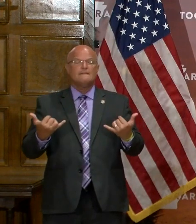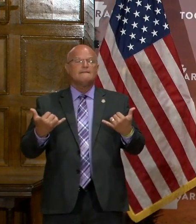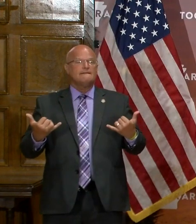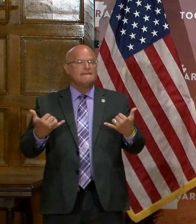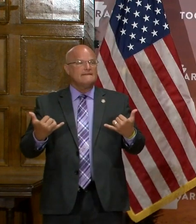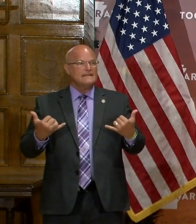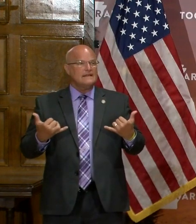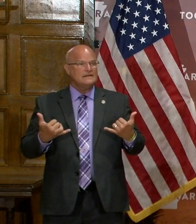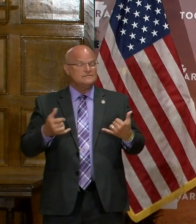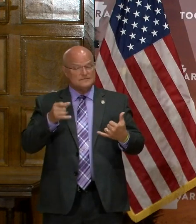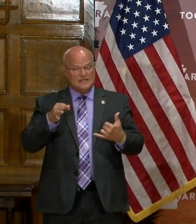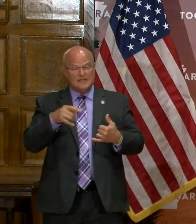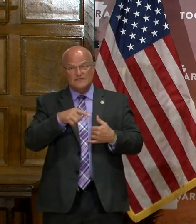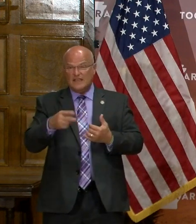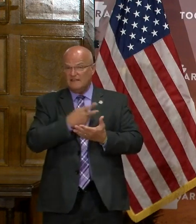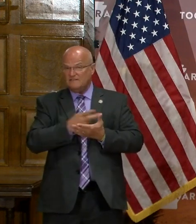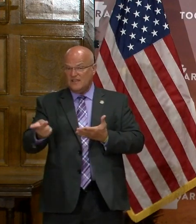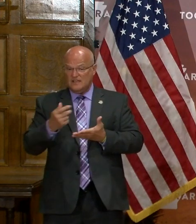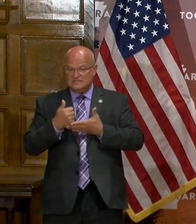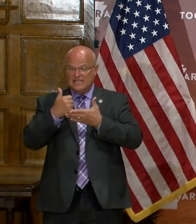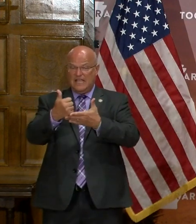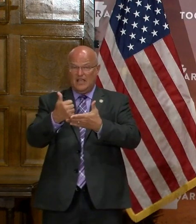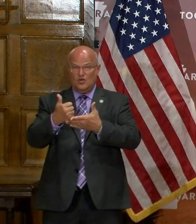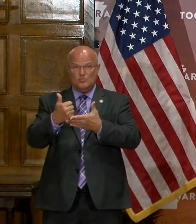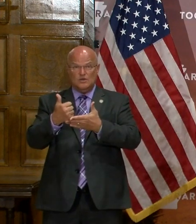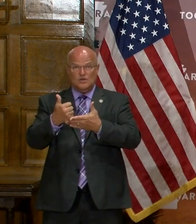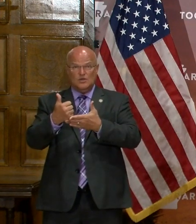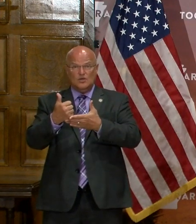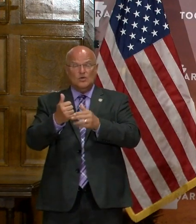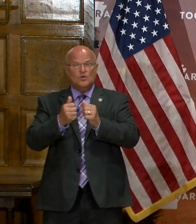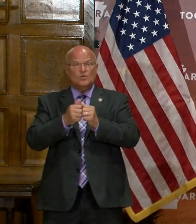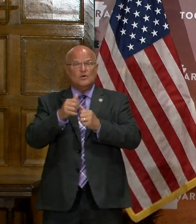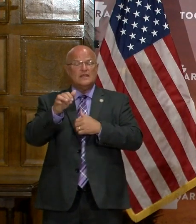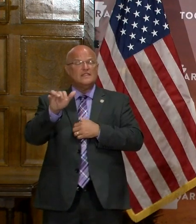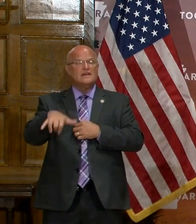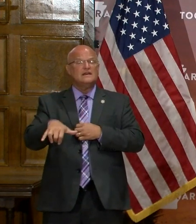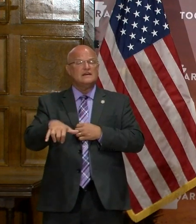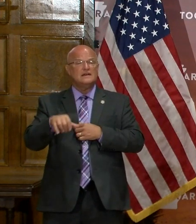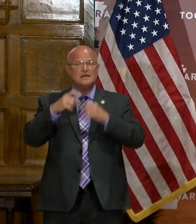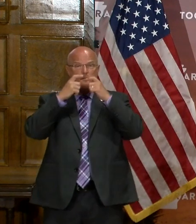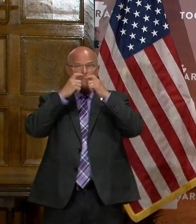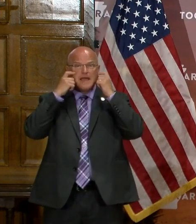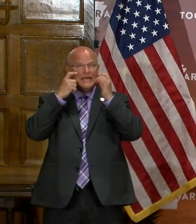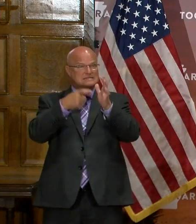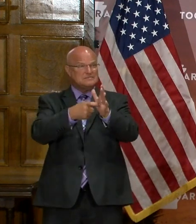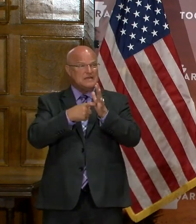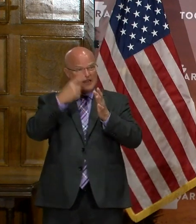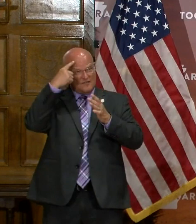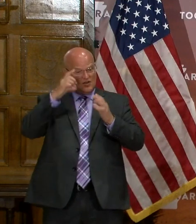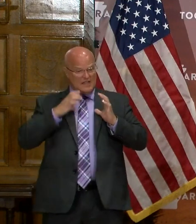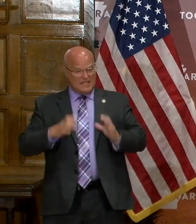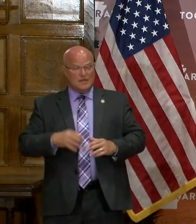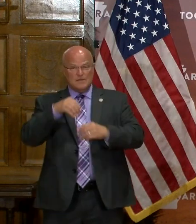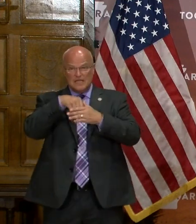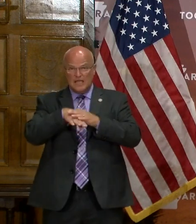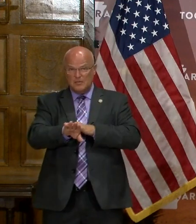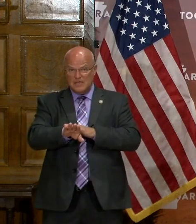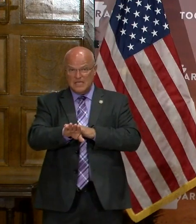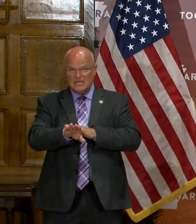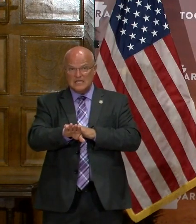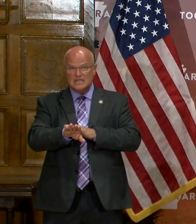Now, if they fail to help enforce the mask mandate for the customers that come